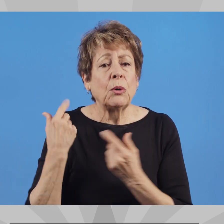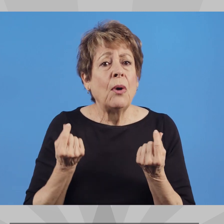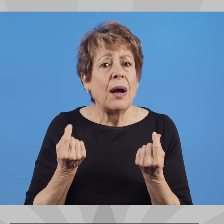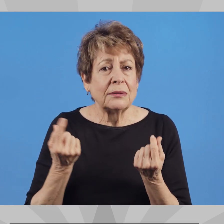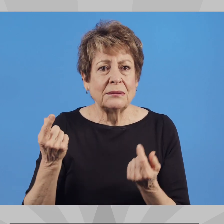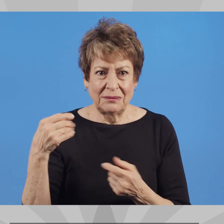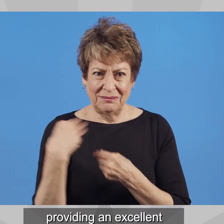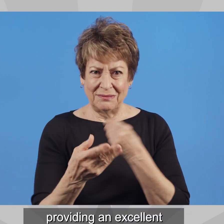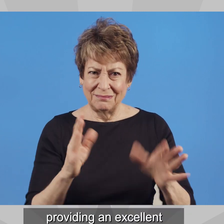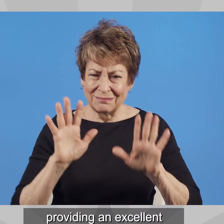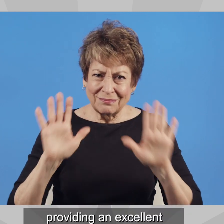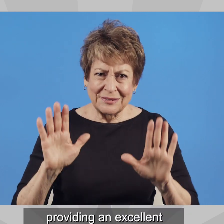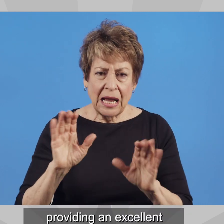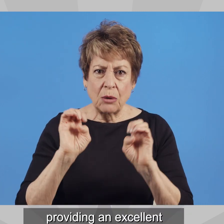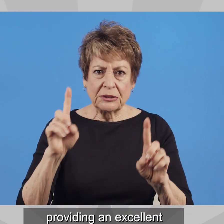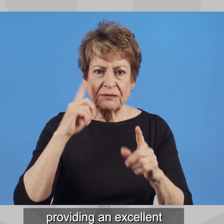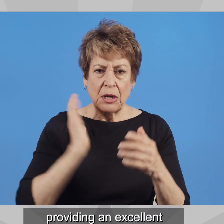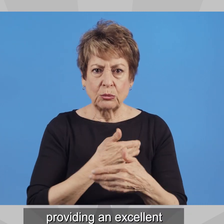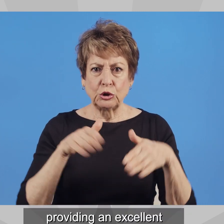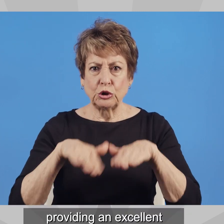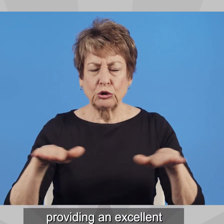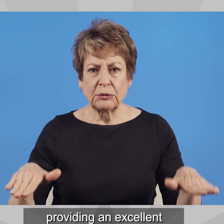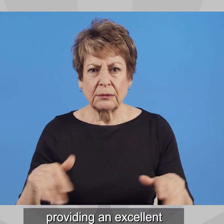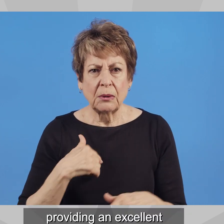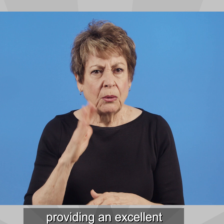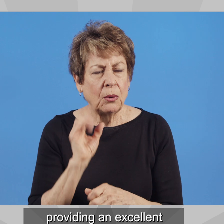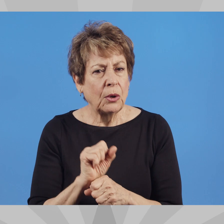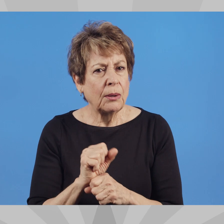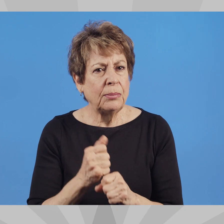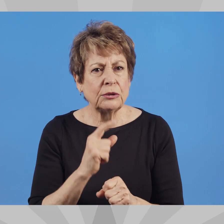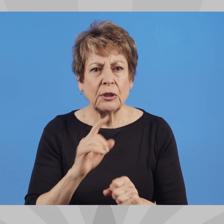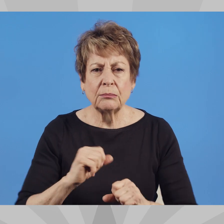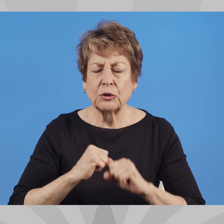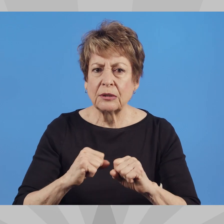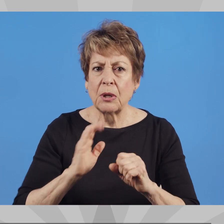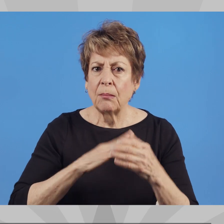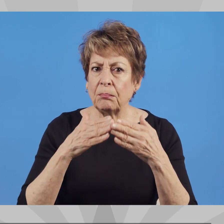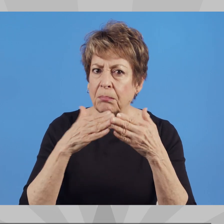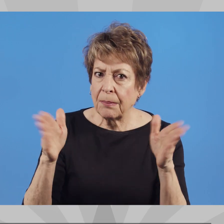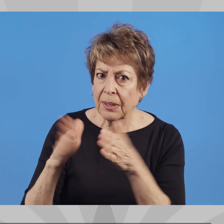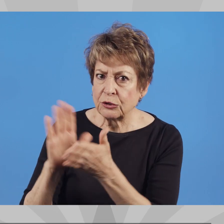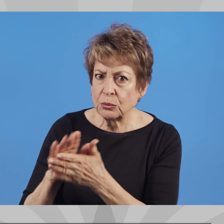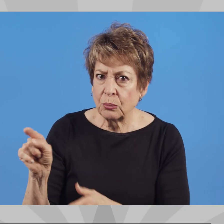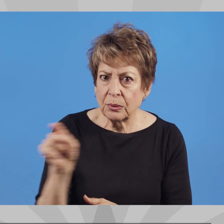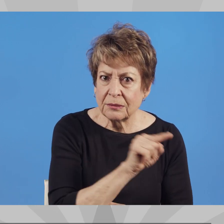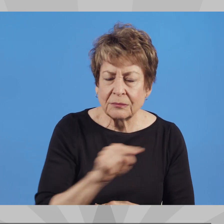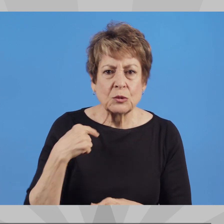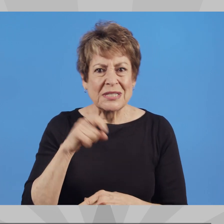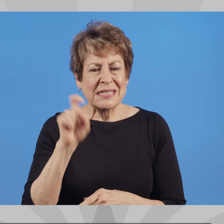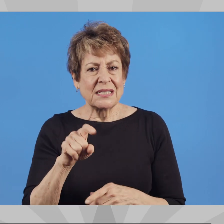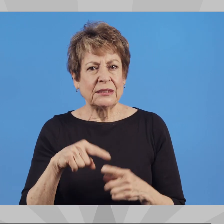Government is responsible for providing an excellent education for all our children. I will work to protect our